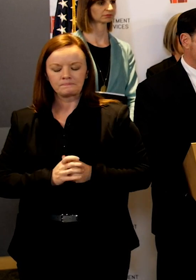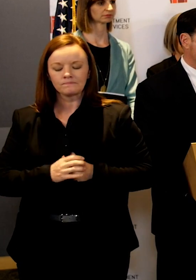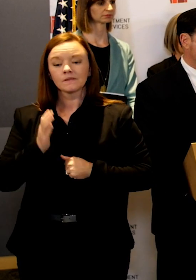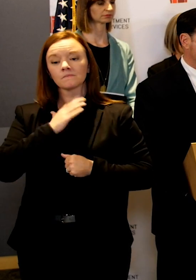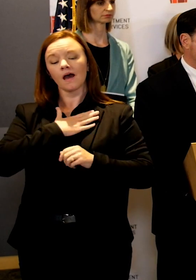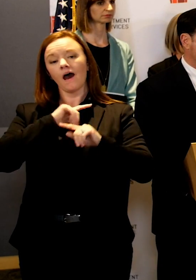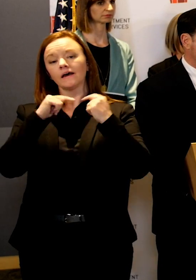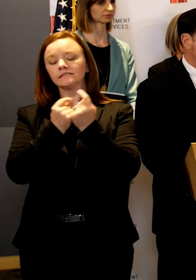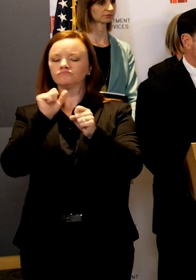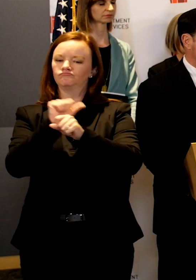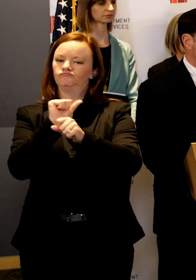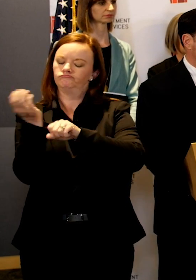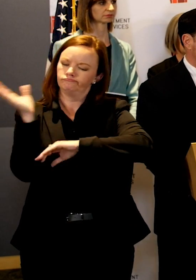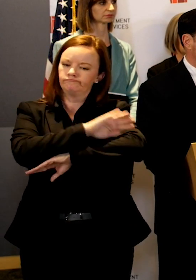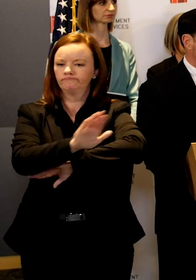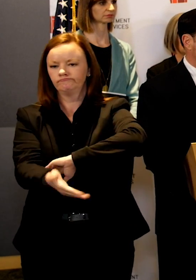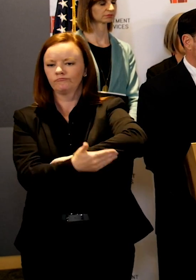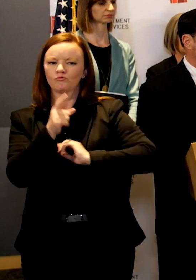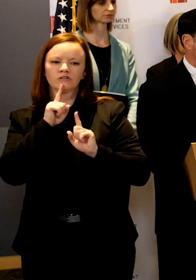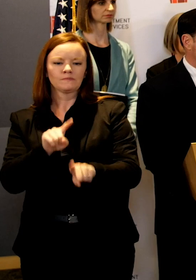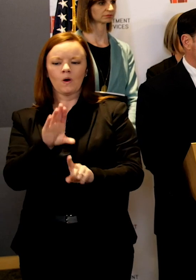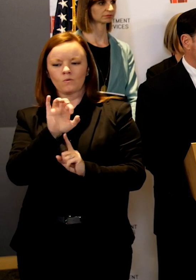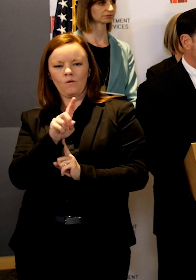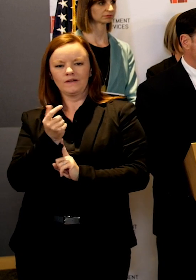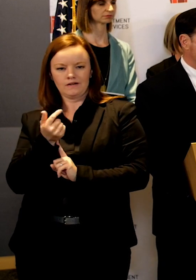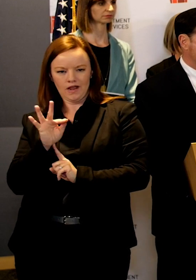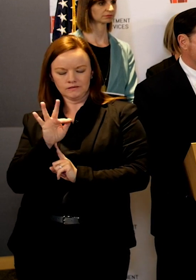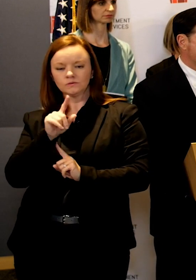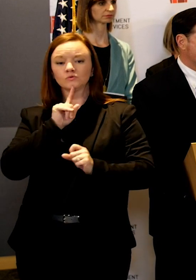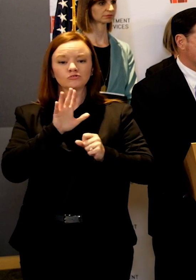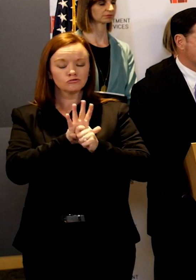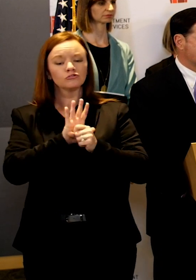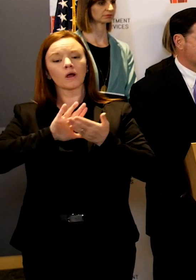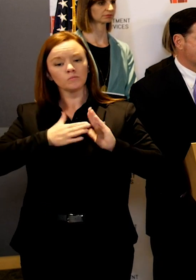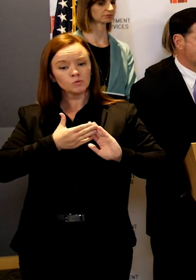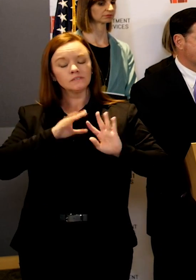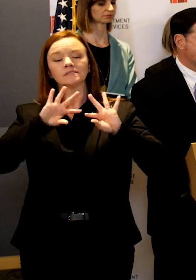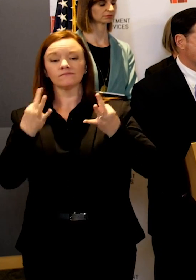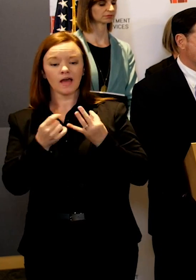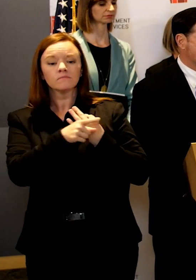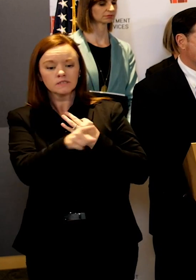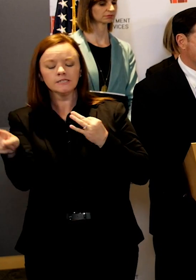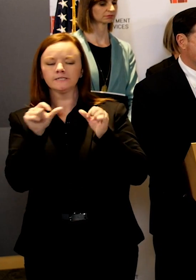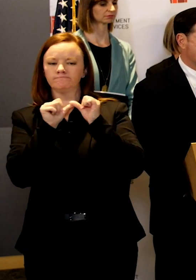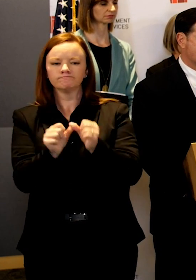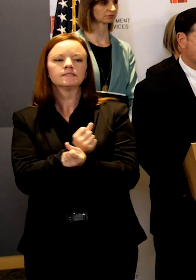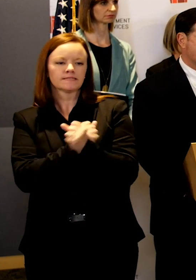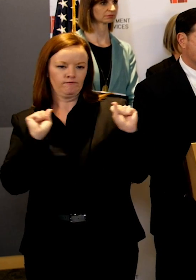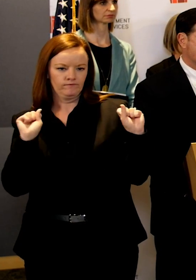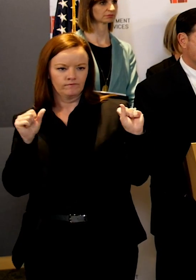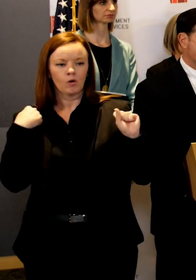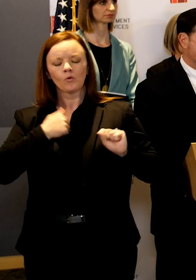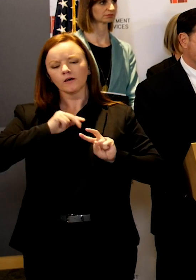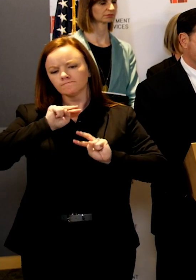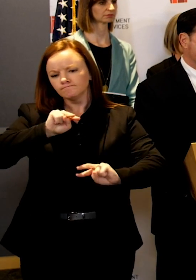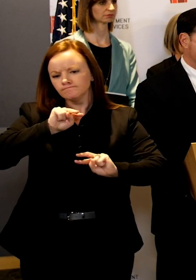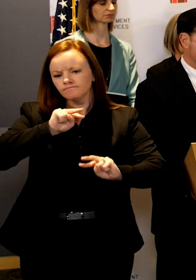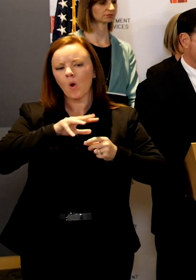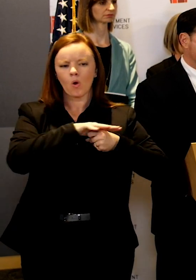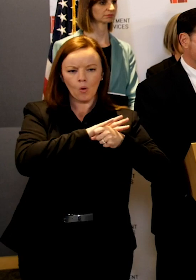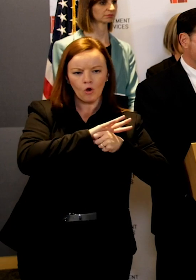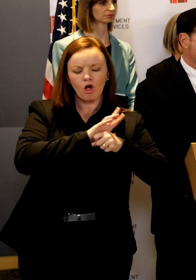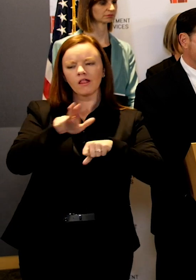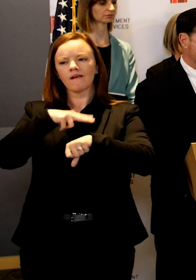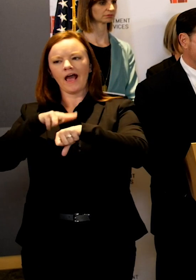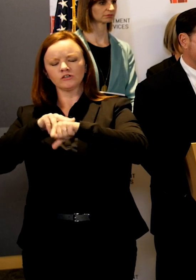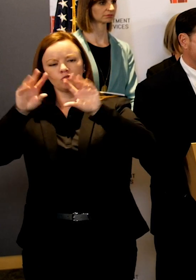nonstop in response to COVID-19 to ensure we keep our communities and families safe. We are constantly monitoring local, national,